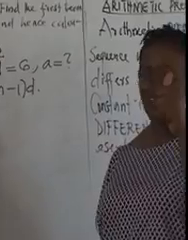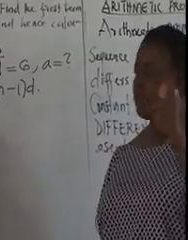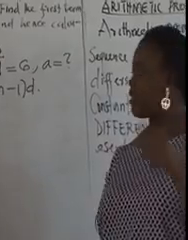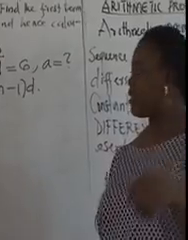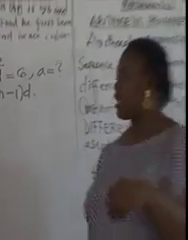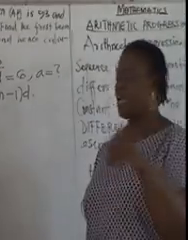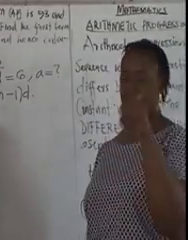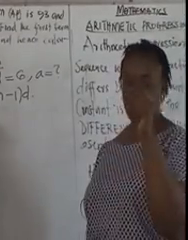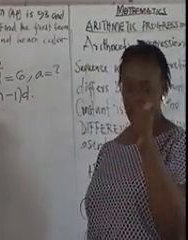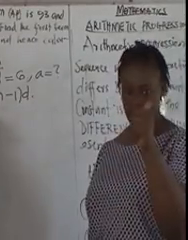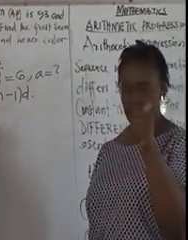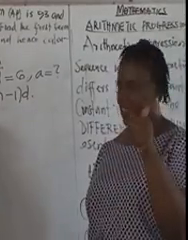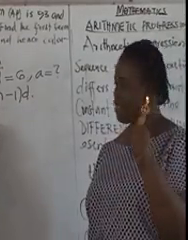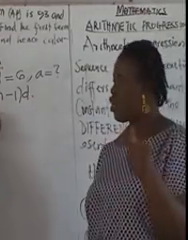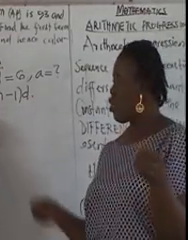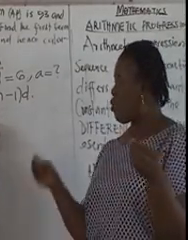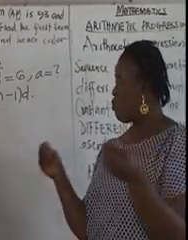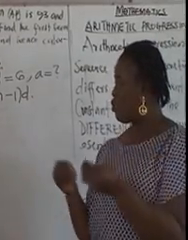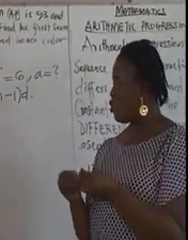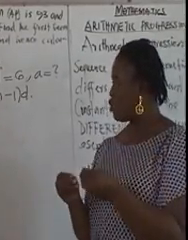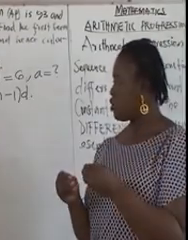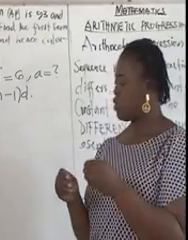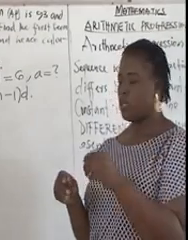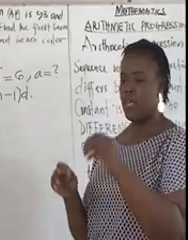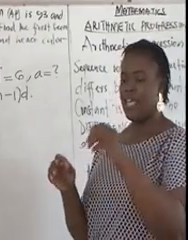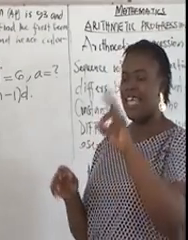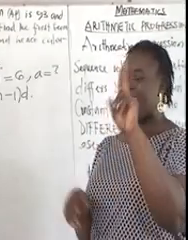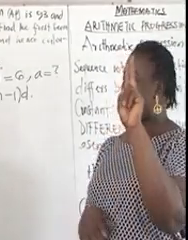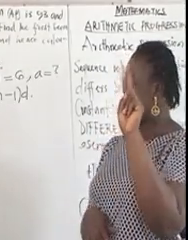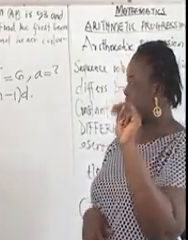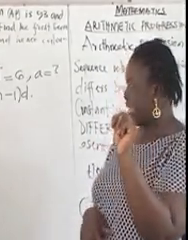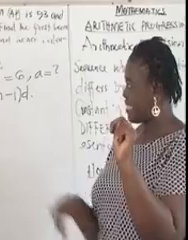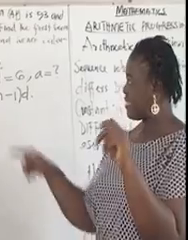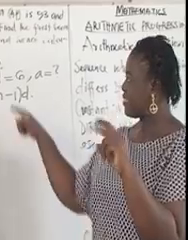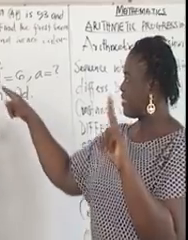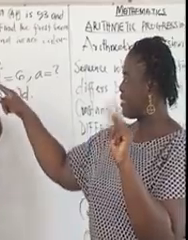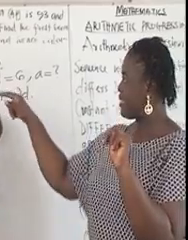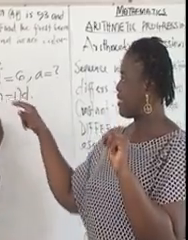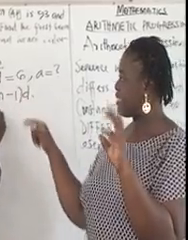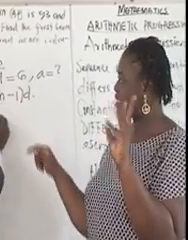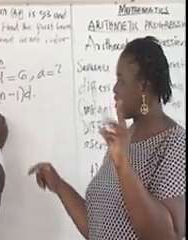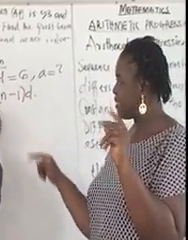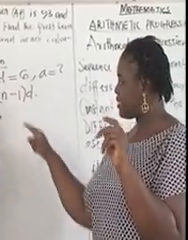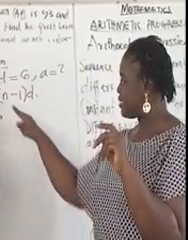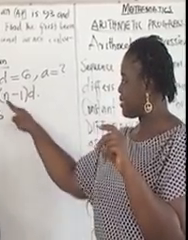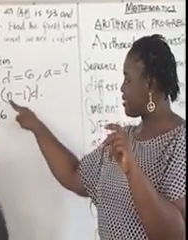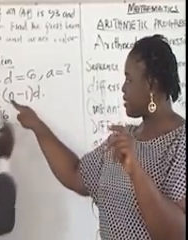have A plus n is 16